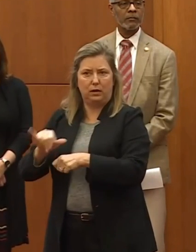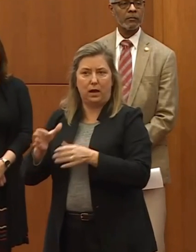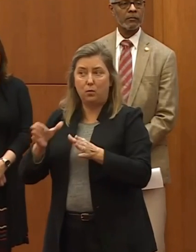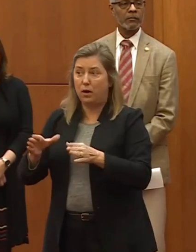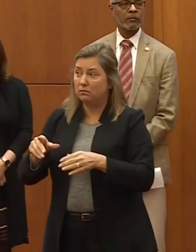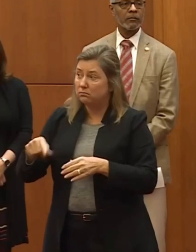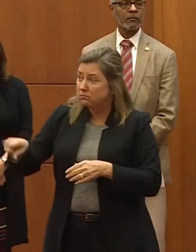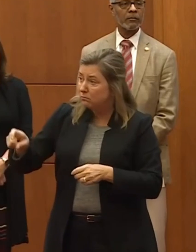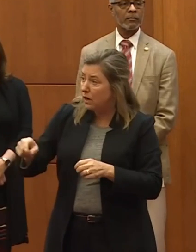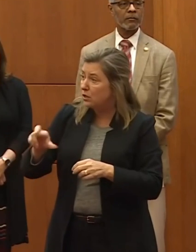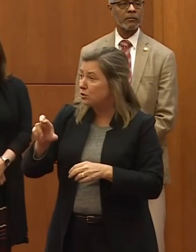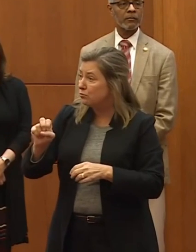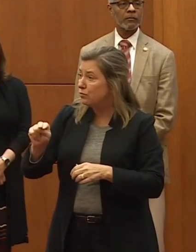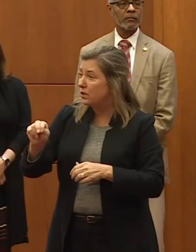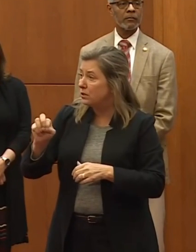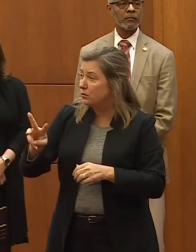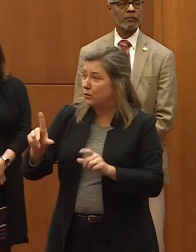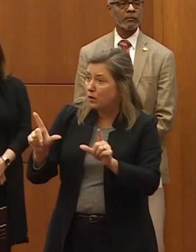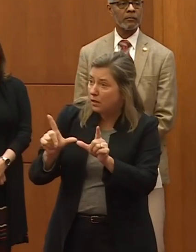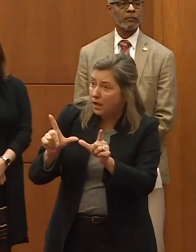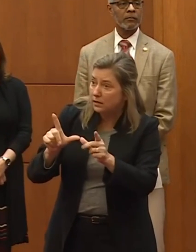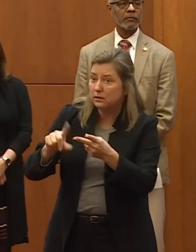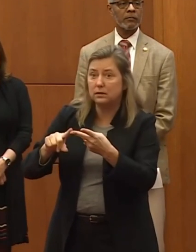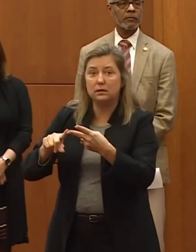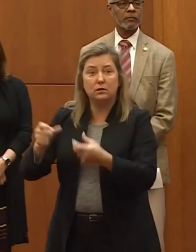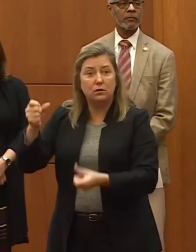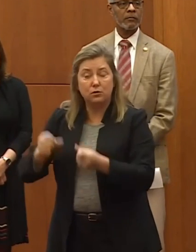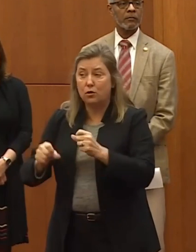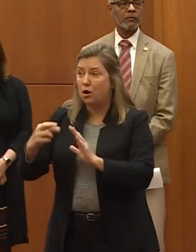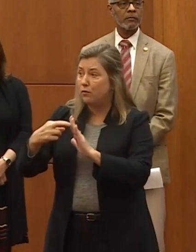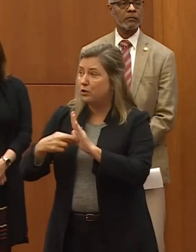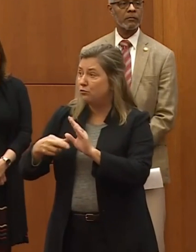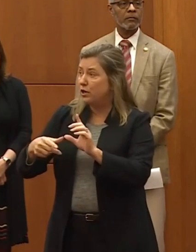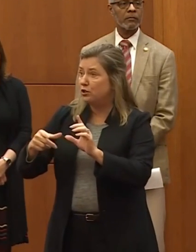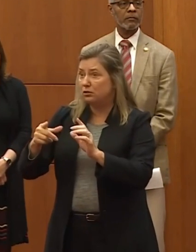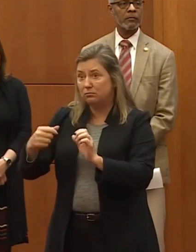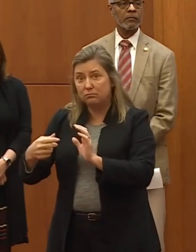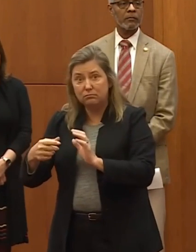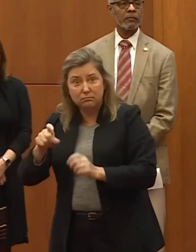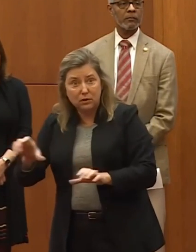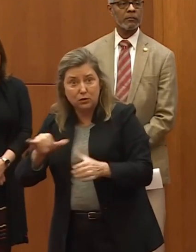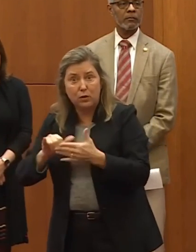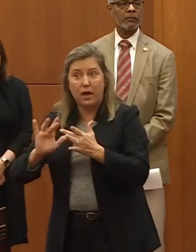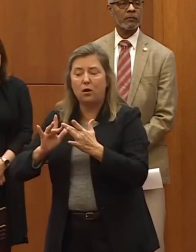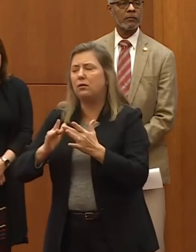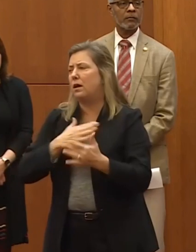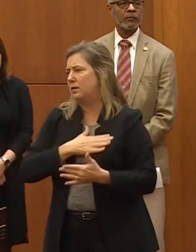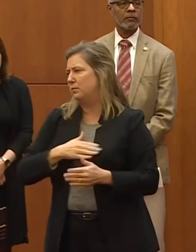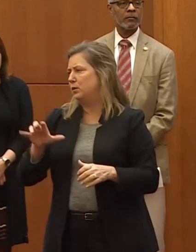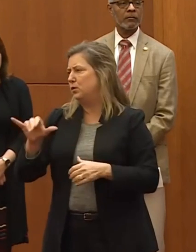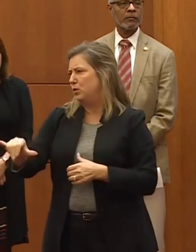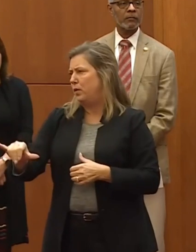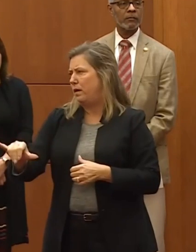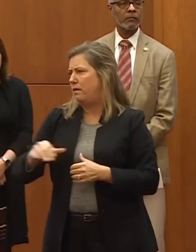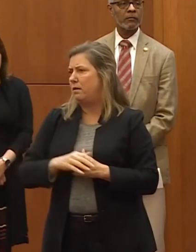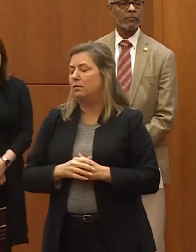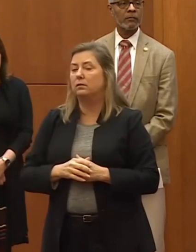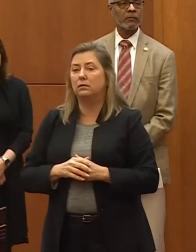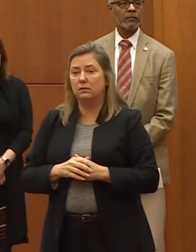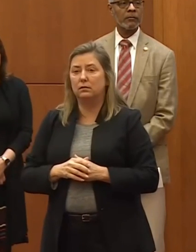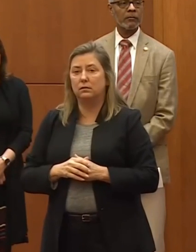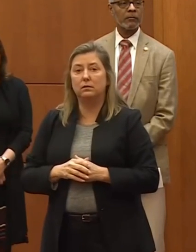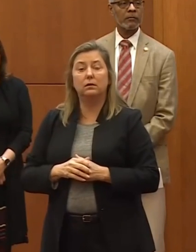their license or vehicle registration and can do it online to please do so. For those whose licenses